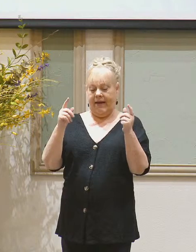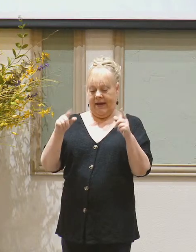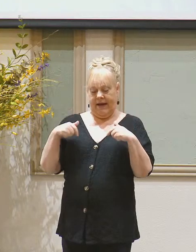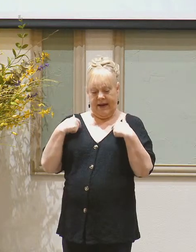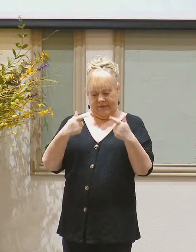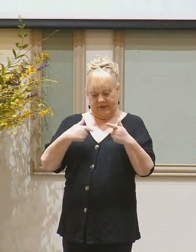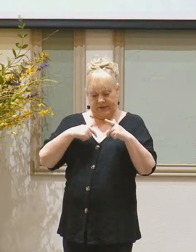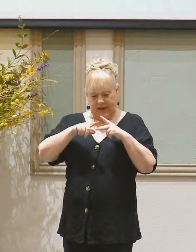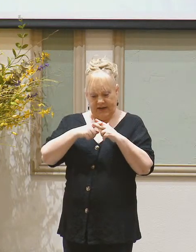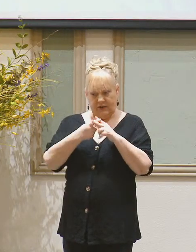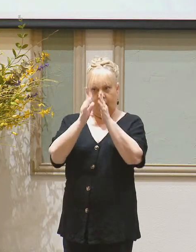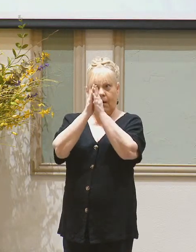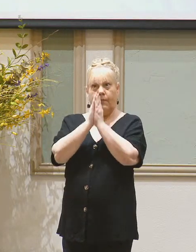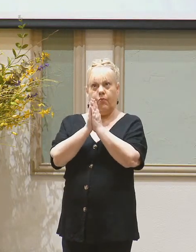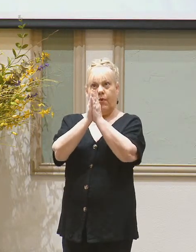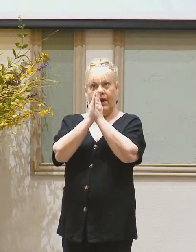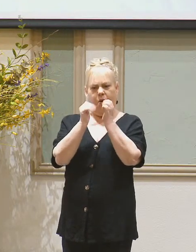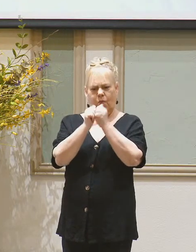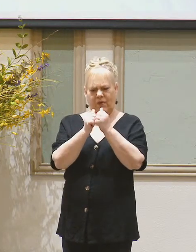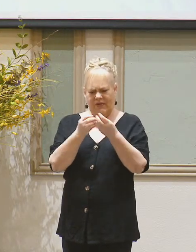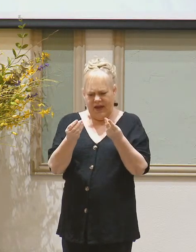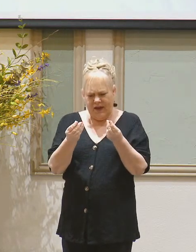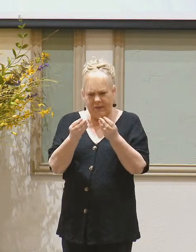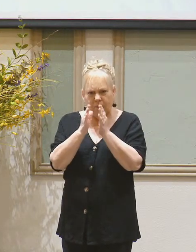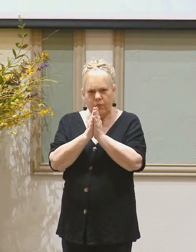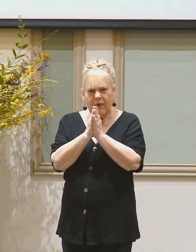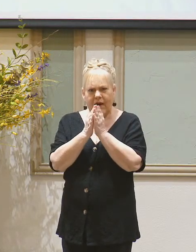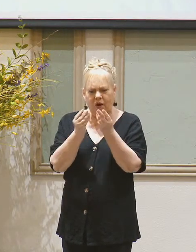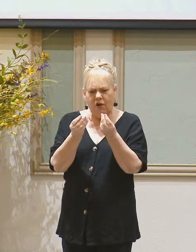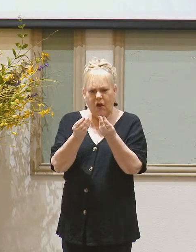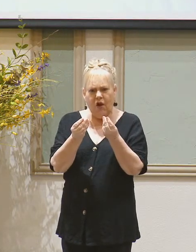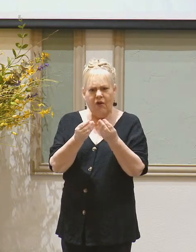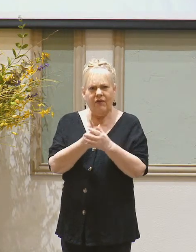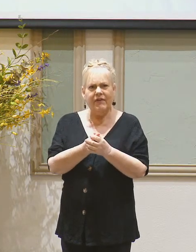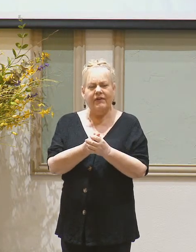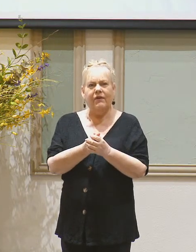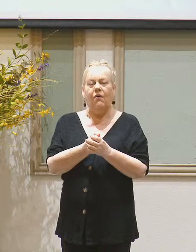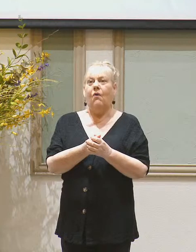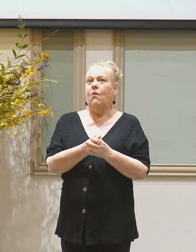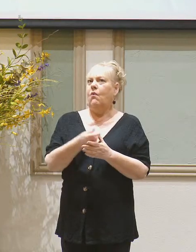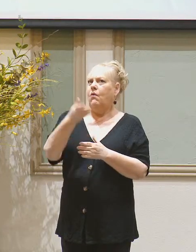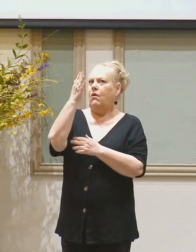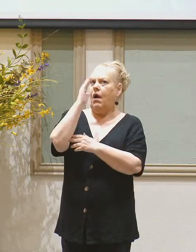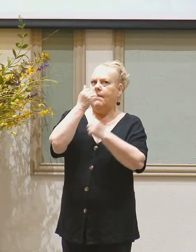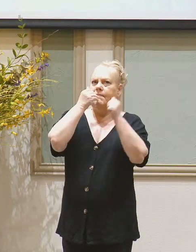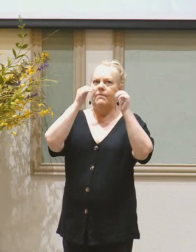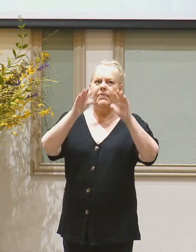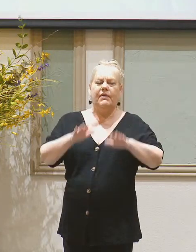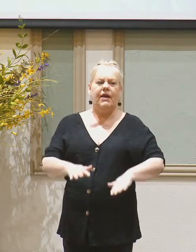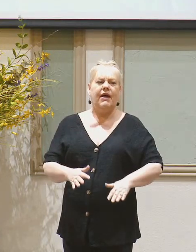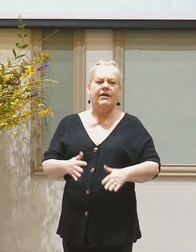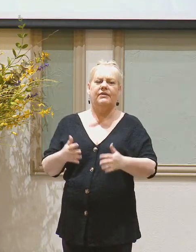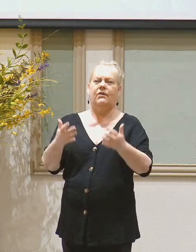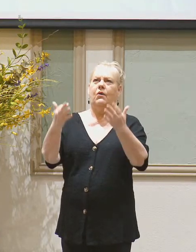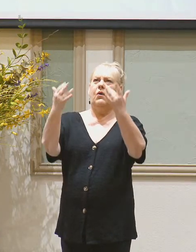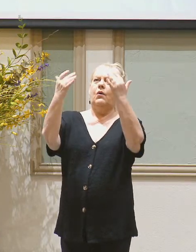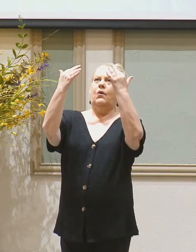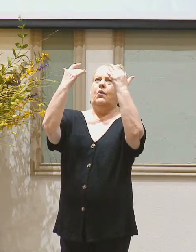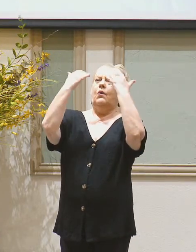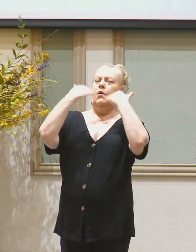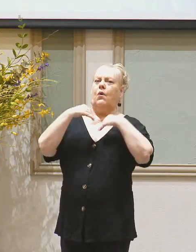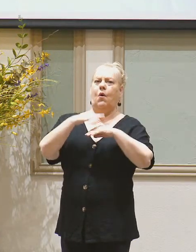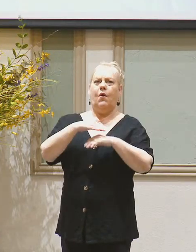I've begun to pray with this prayer cloth, man, God's blessings are just raining down on